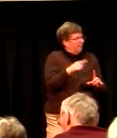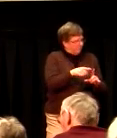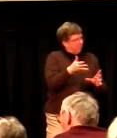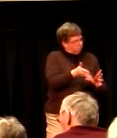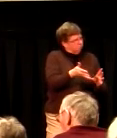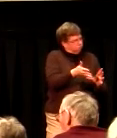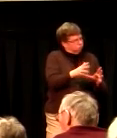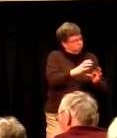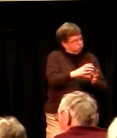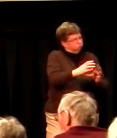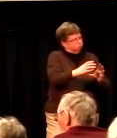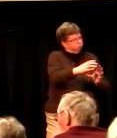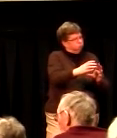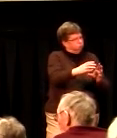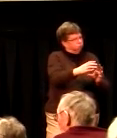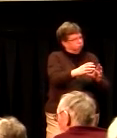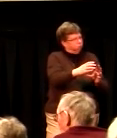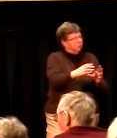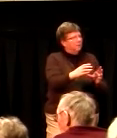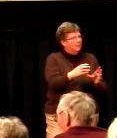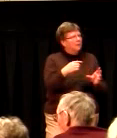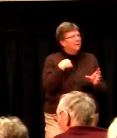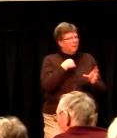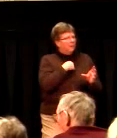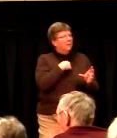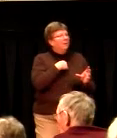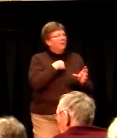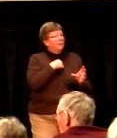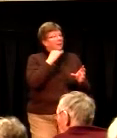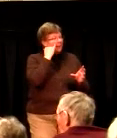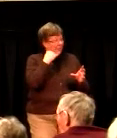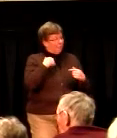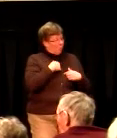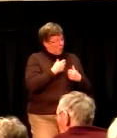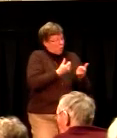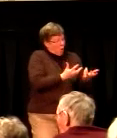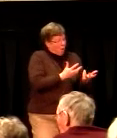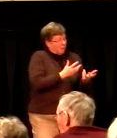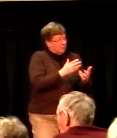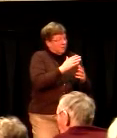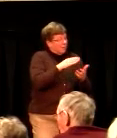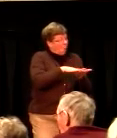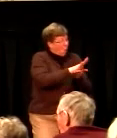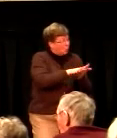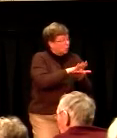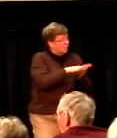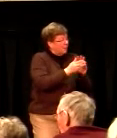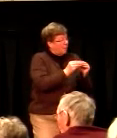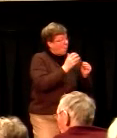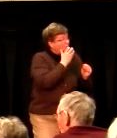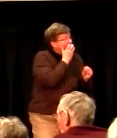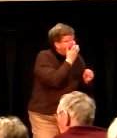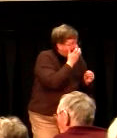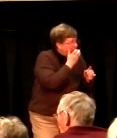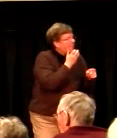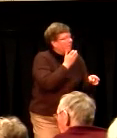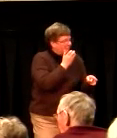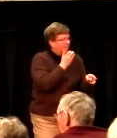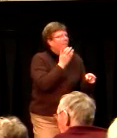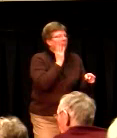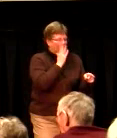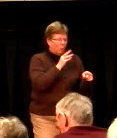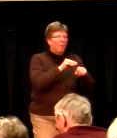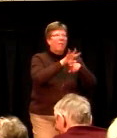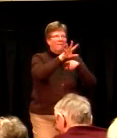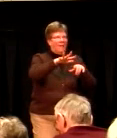But yeah, if we start warming the oceans, they will do things. They'll also put more humidity into the atmosphere, and so we